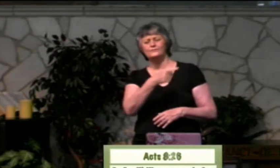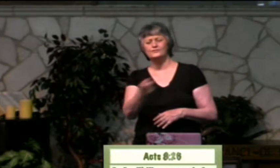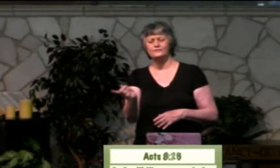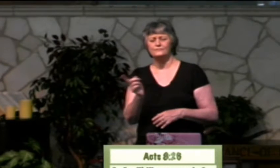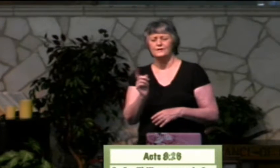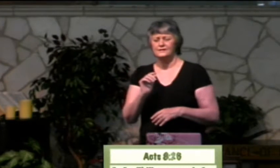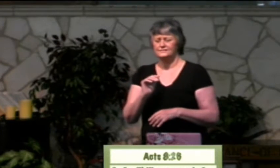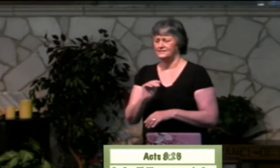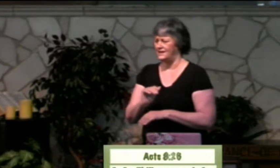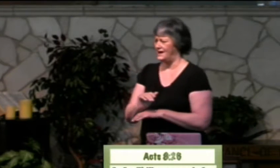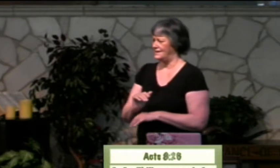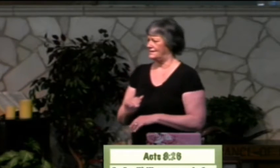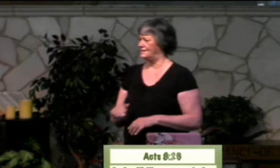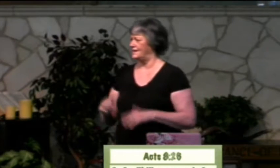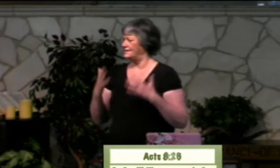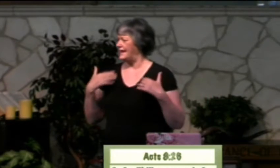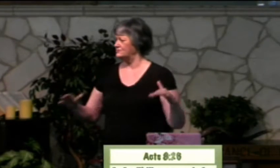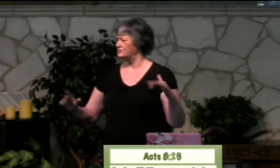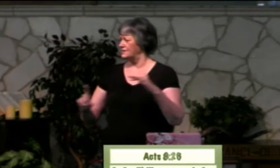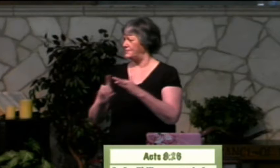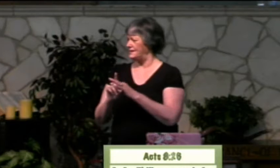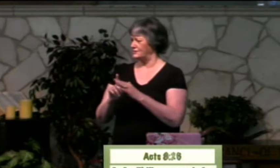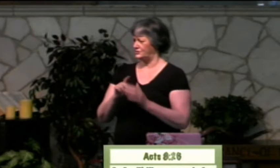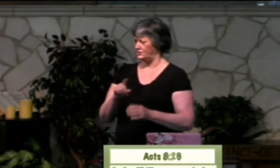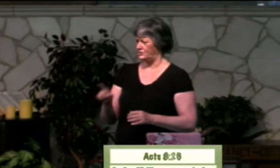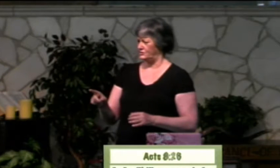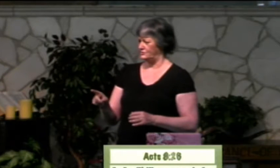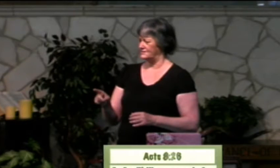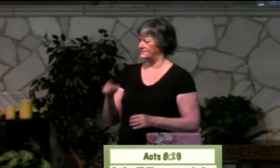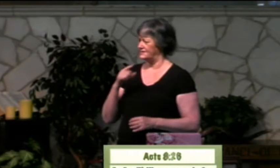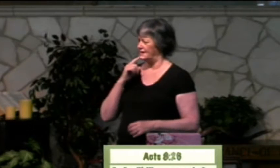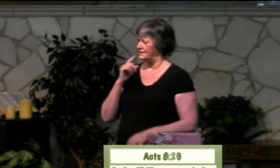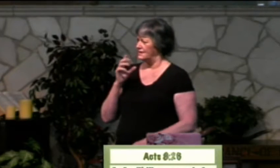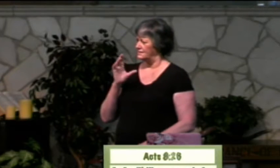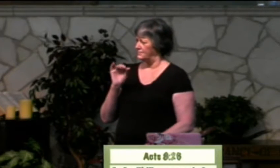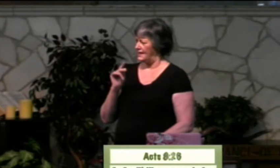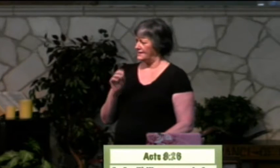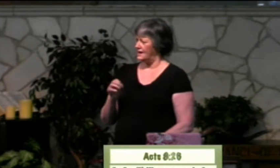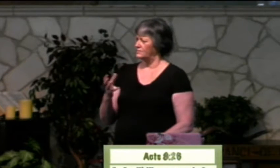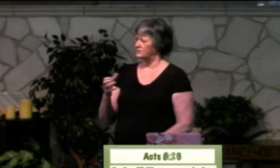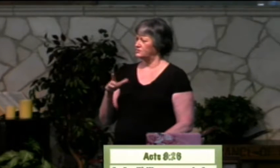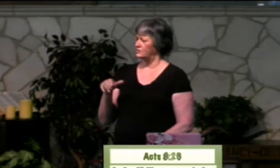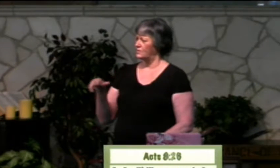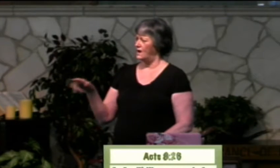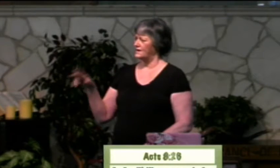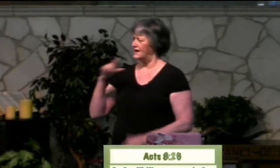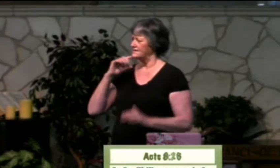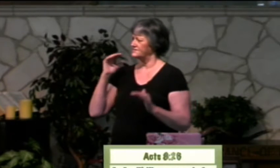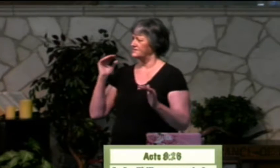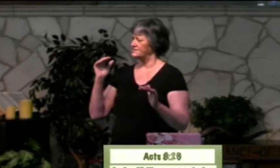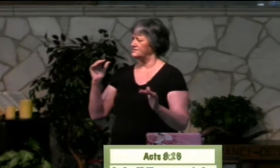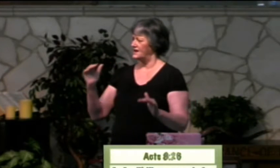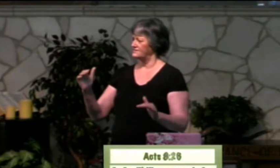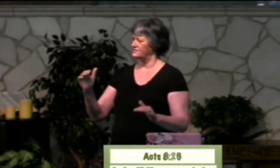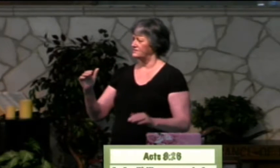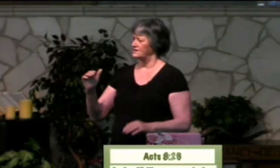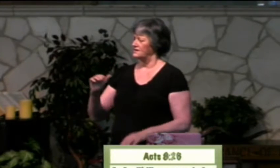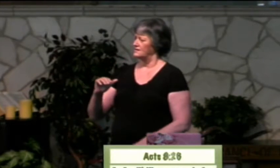you tonight, and an angel appeared to you and said, Blake, I want you to walk out into the desert, you